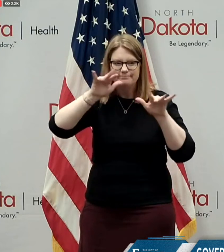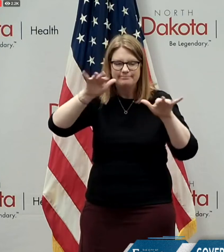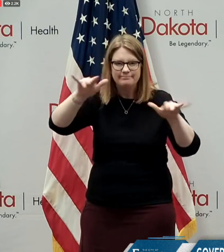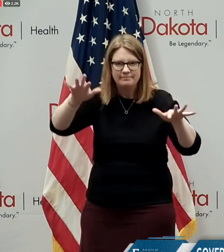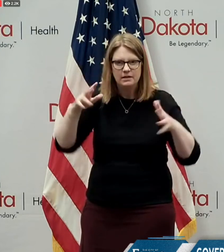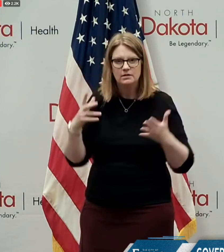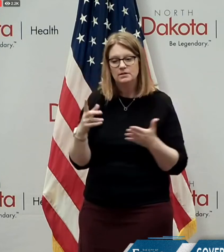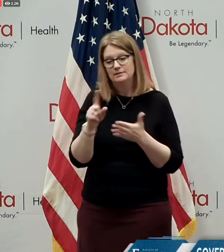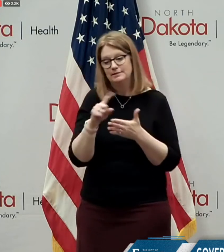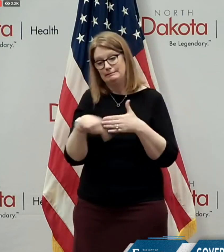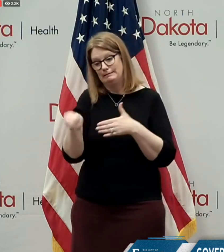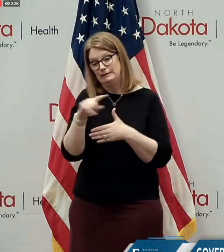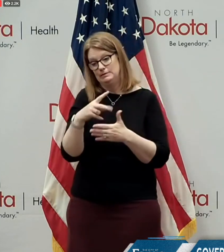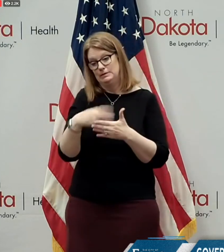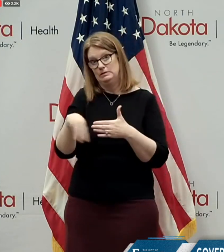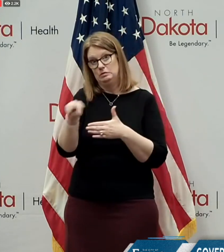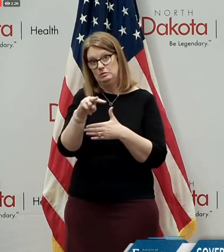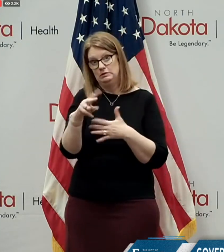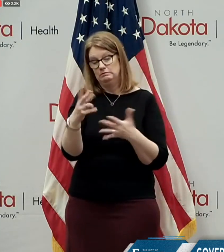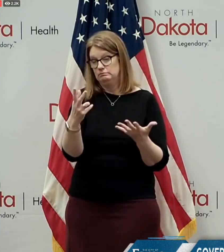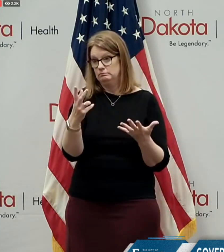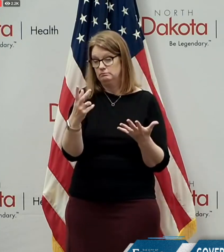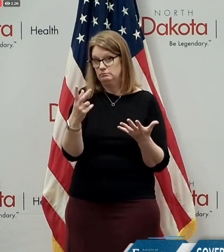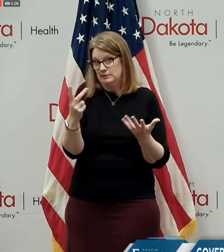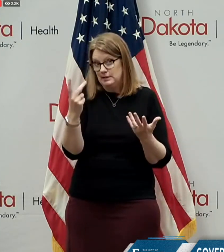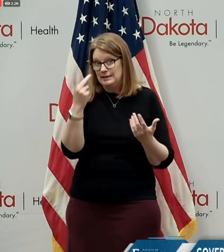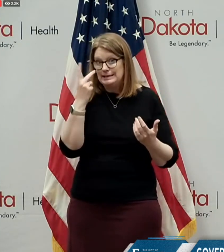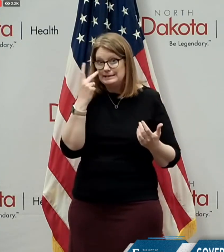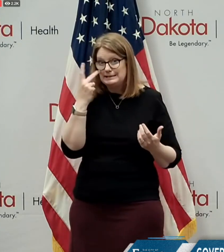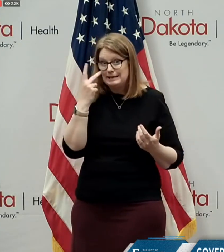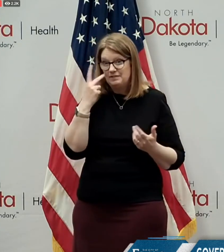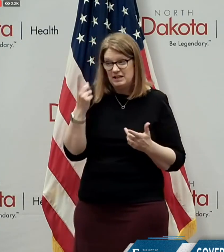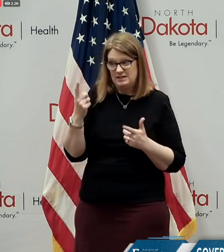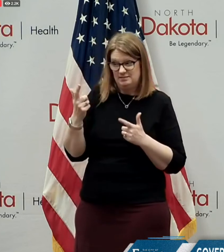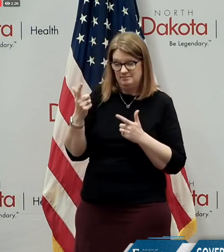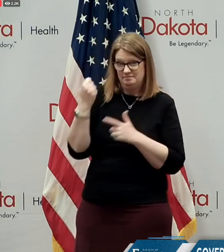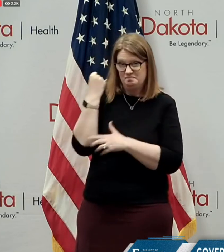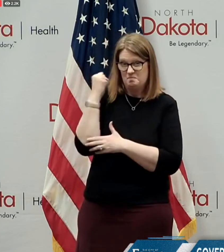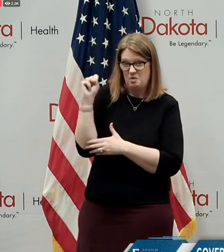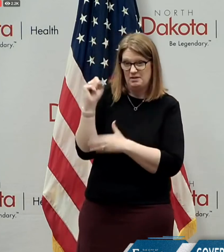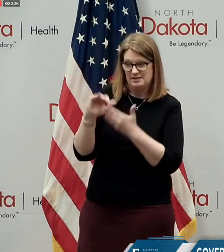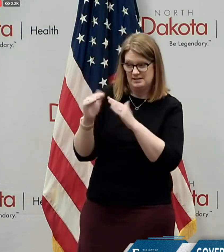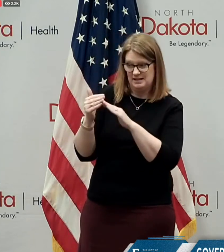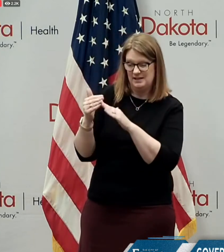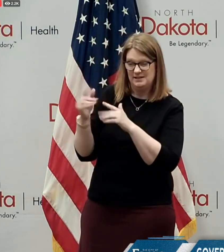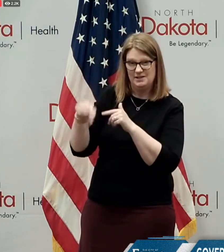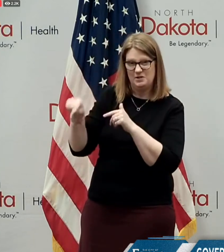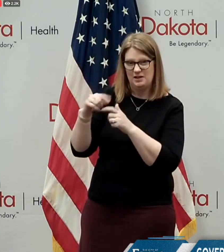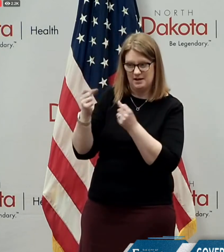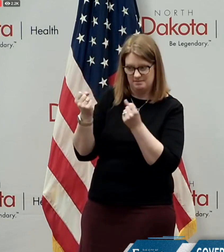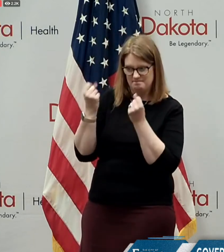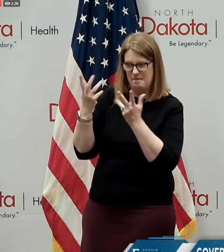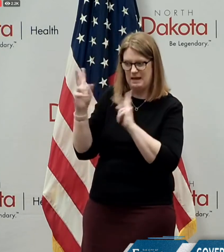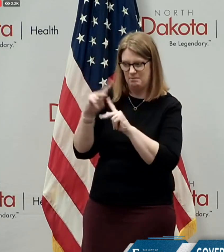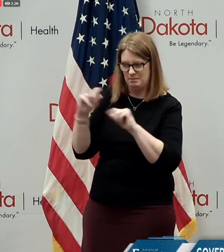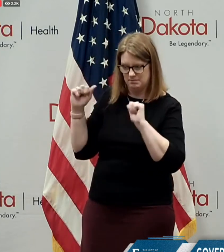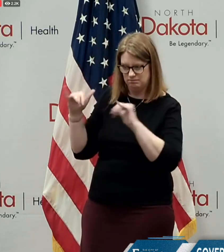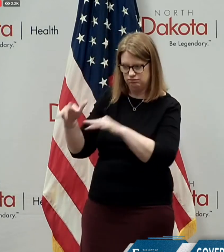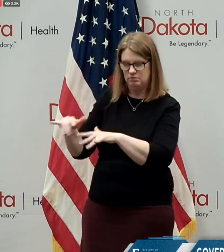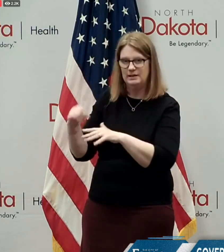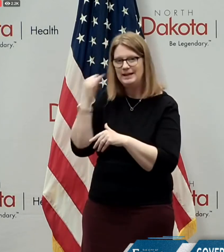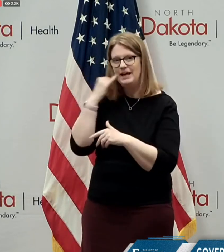the next week or so if some of these large protest cities end up with a reoccurrence or outbreaks related to